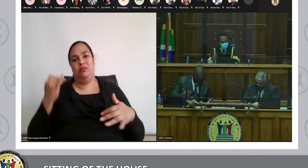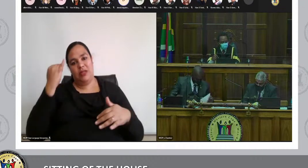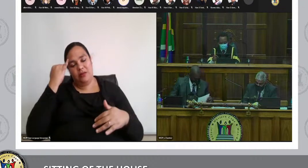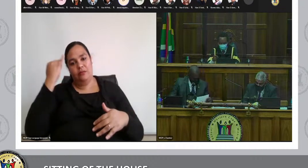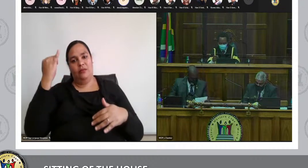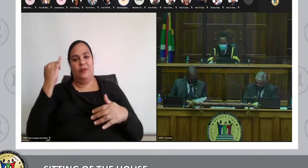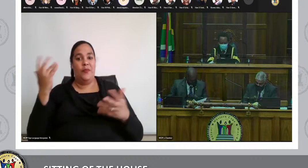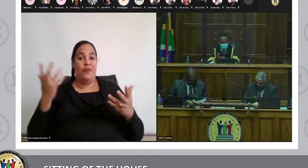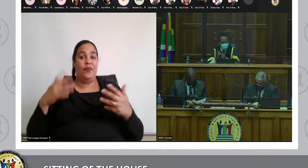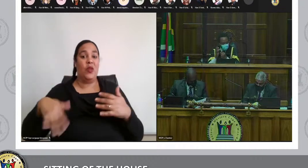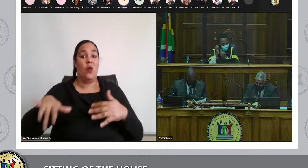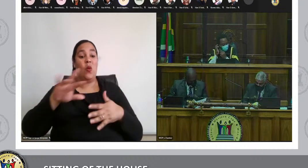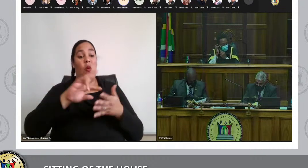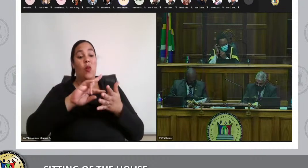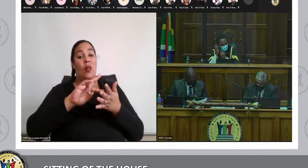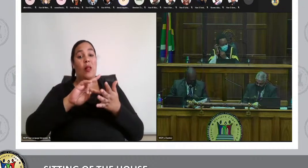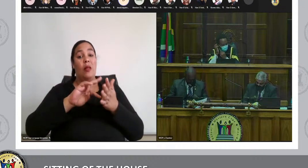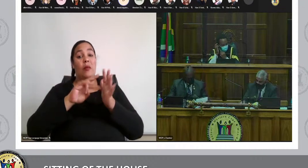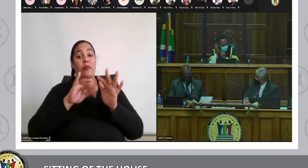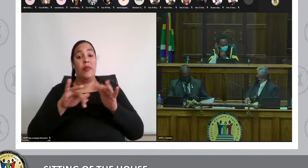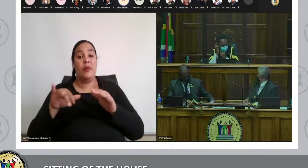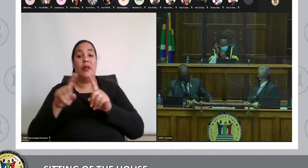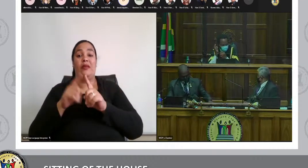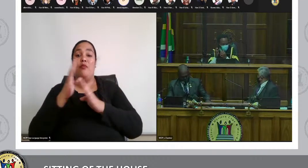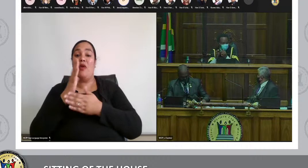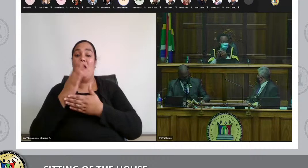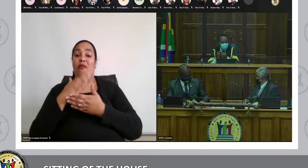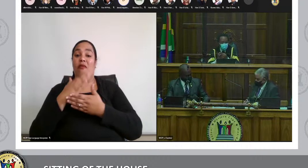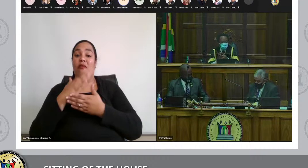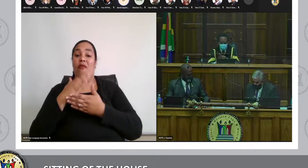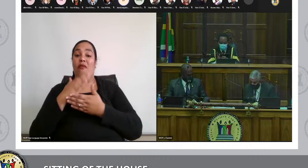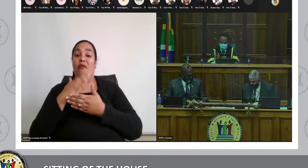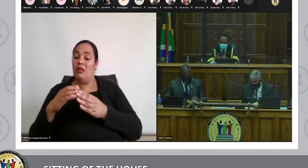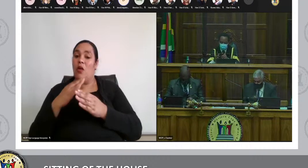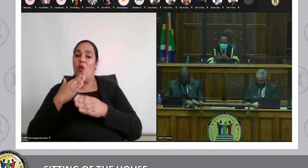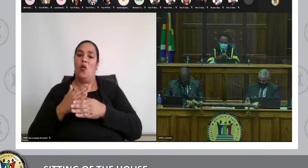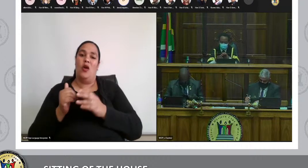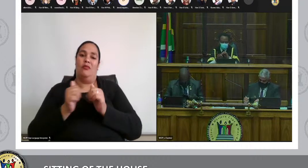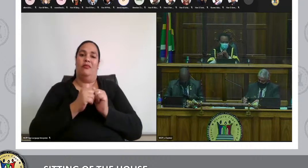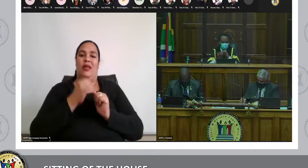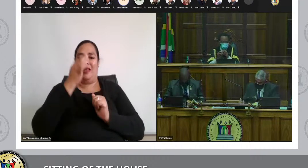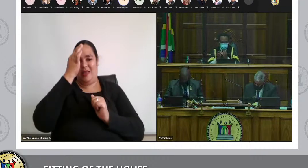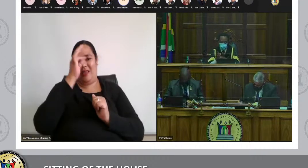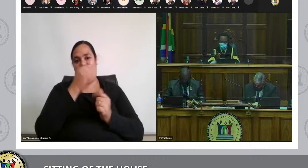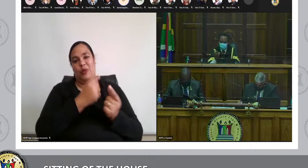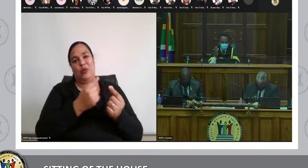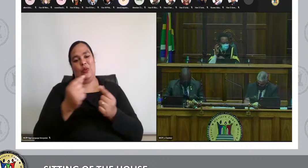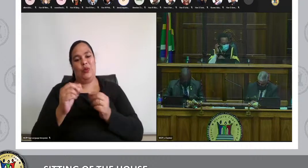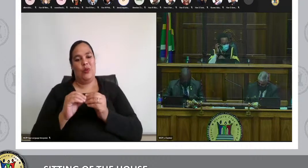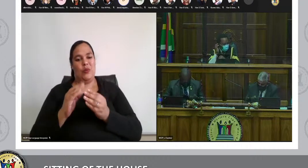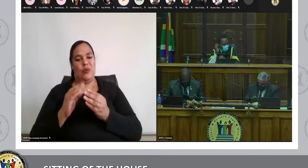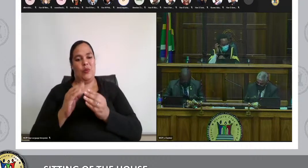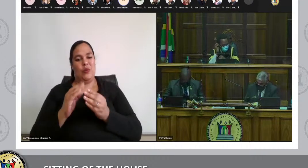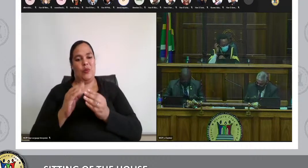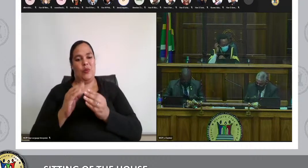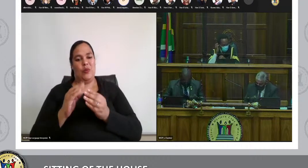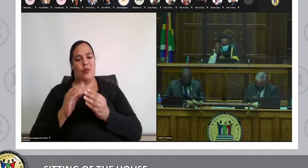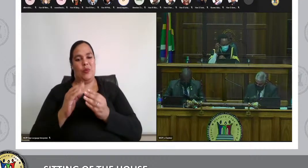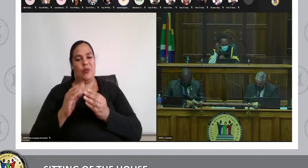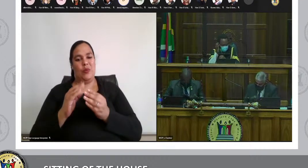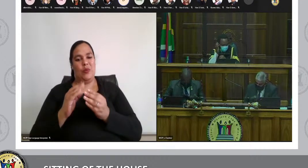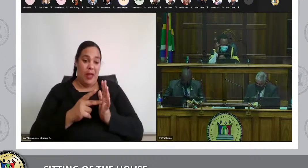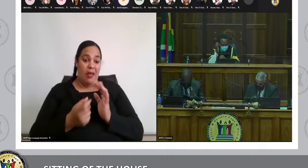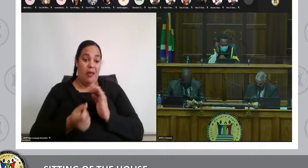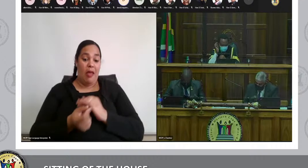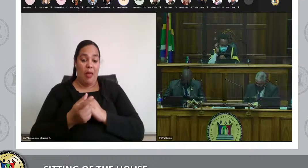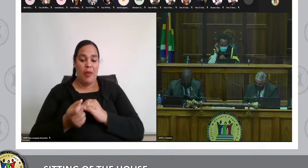where all the role players, including the private sector, are working with government to ensure the vaccine rollout